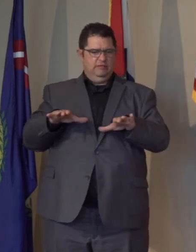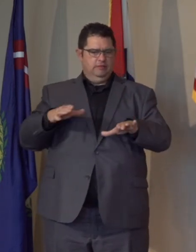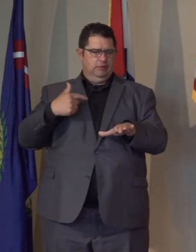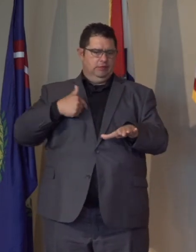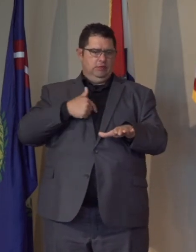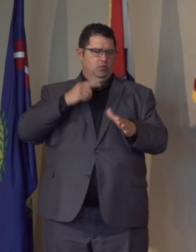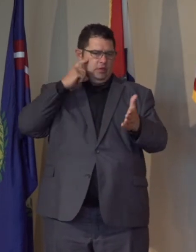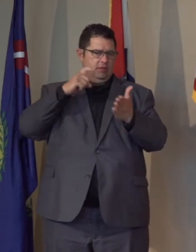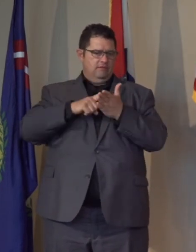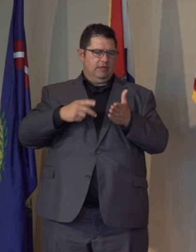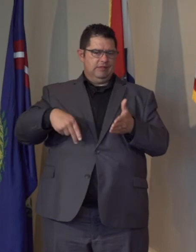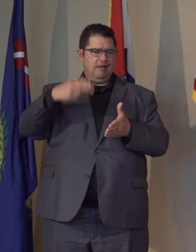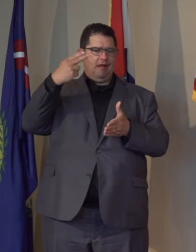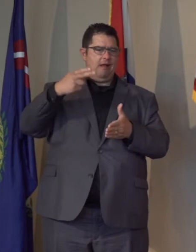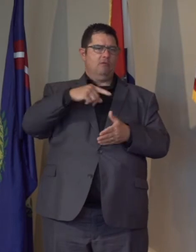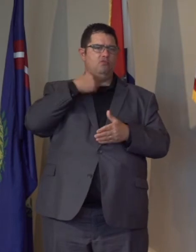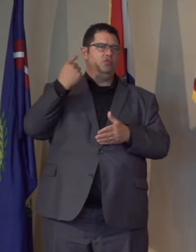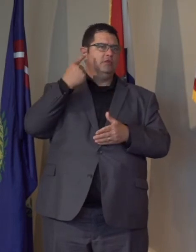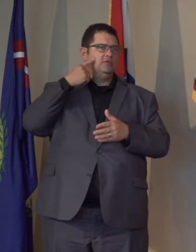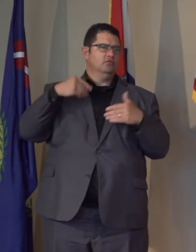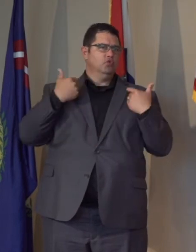risk for our youth.